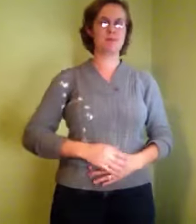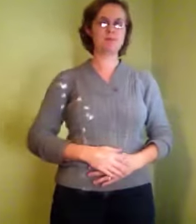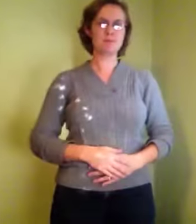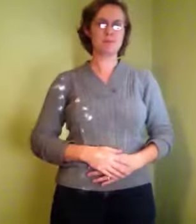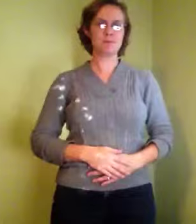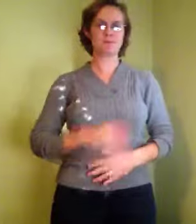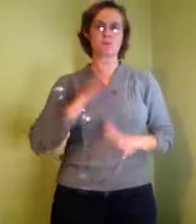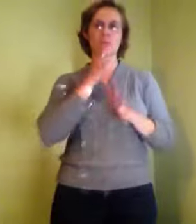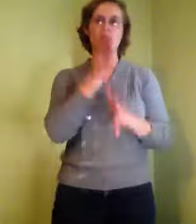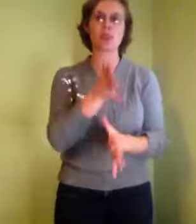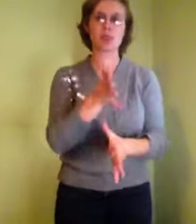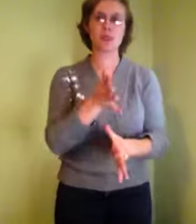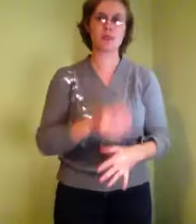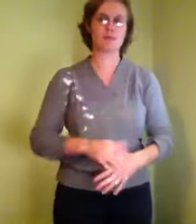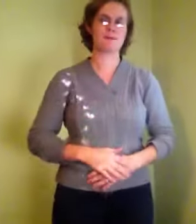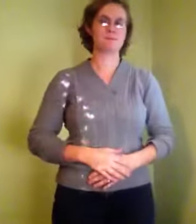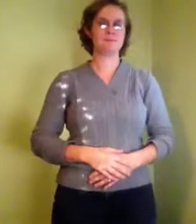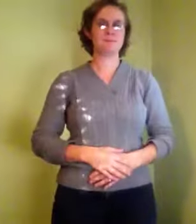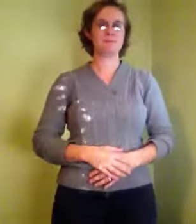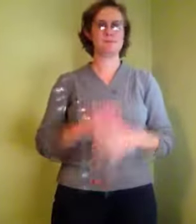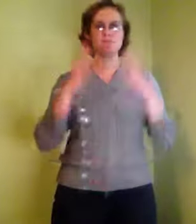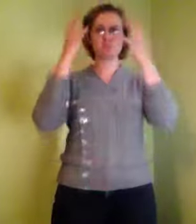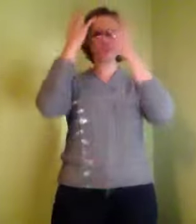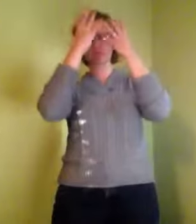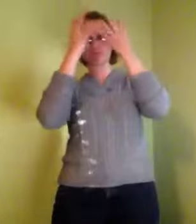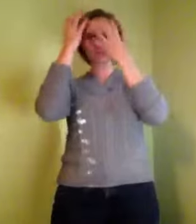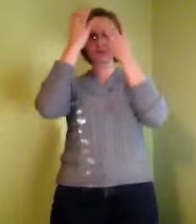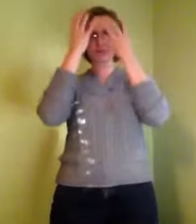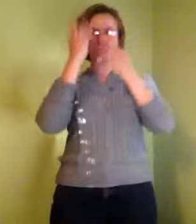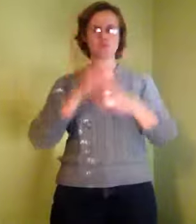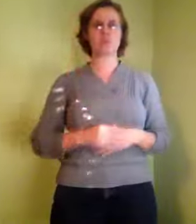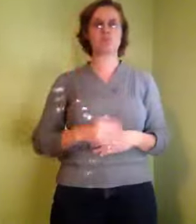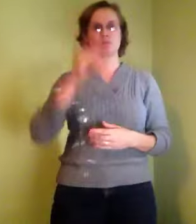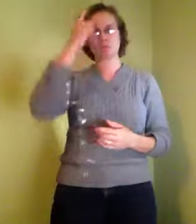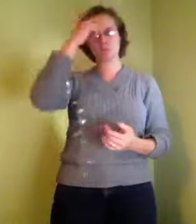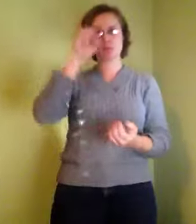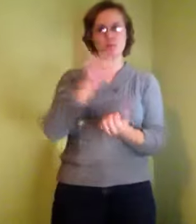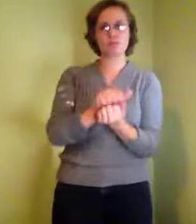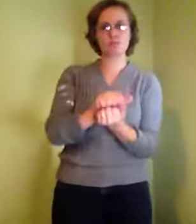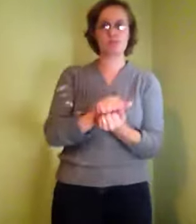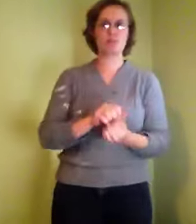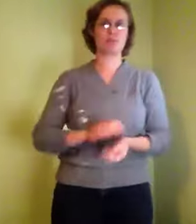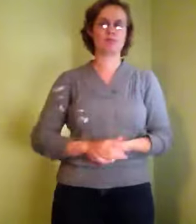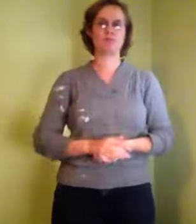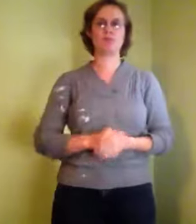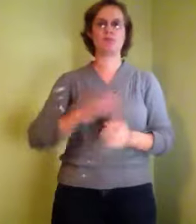Vomit, Dizzy, Pain, Temperature,